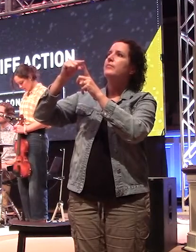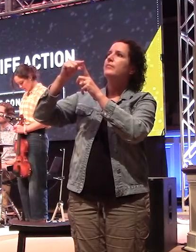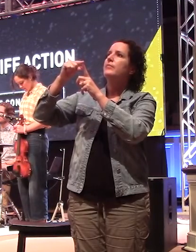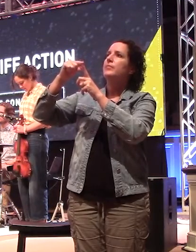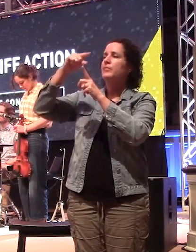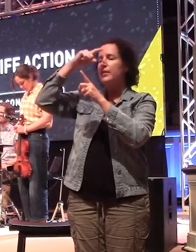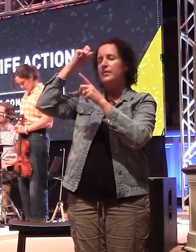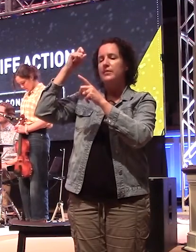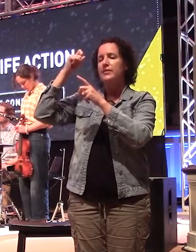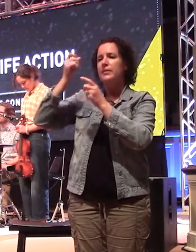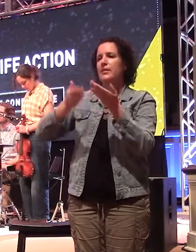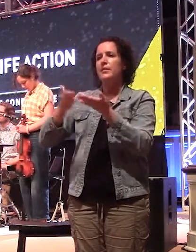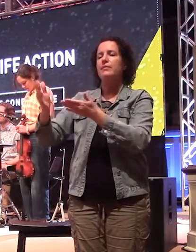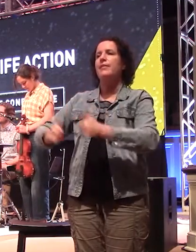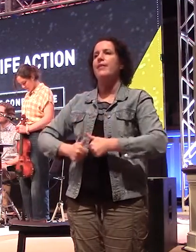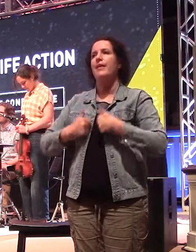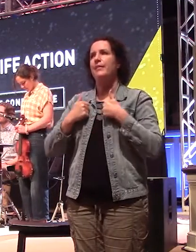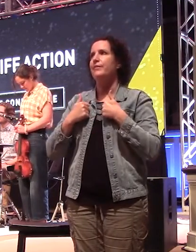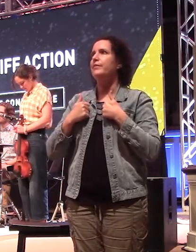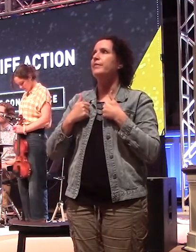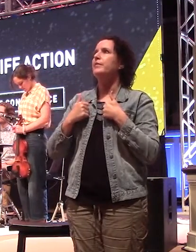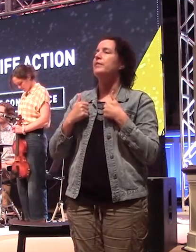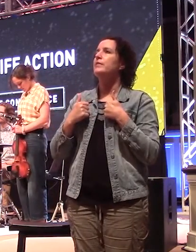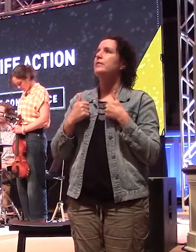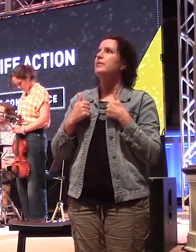it's life-giving.